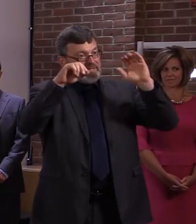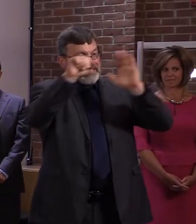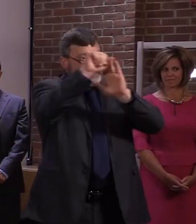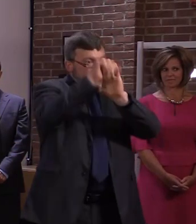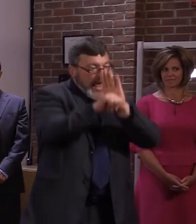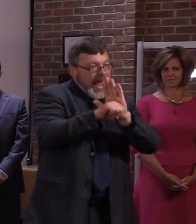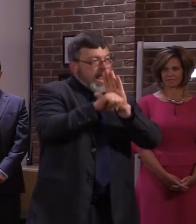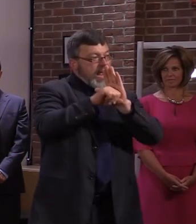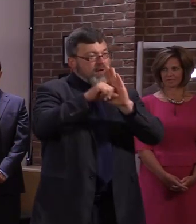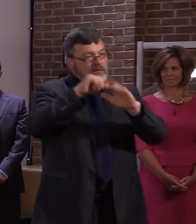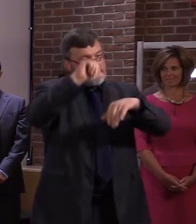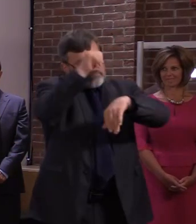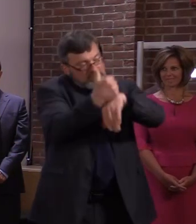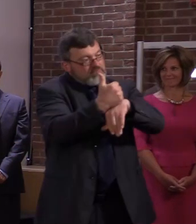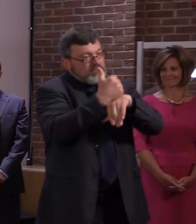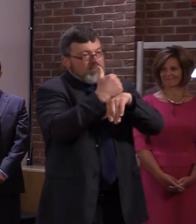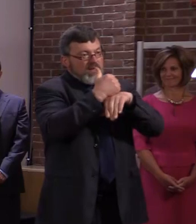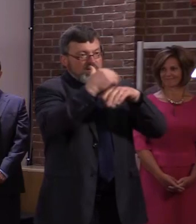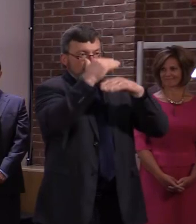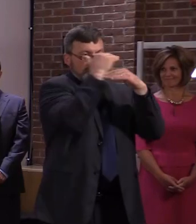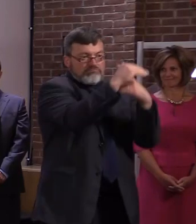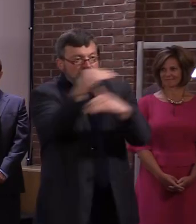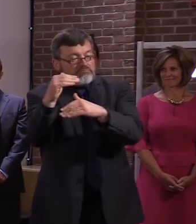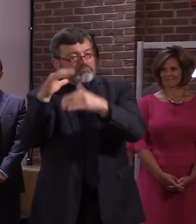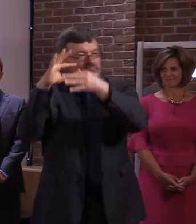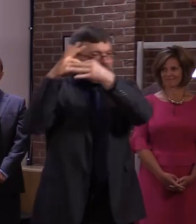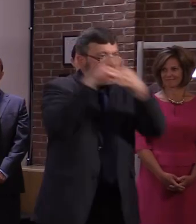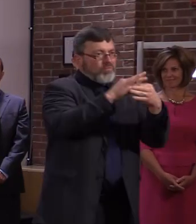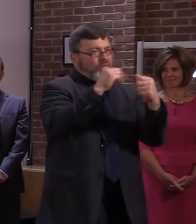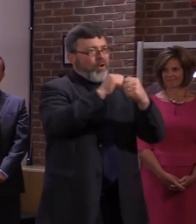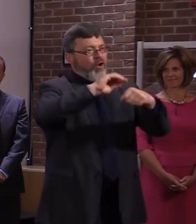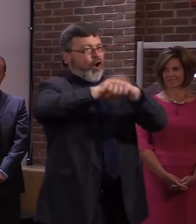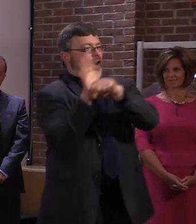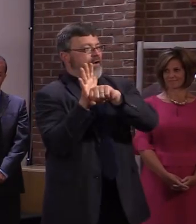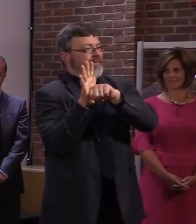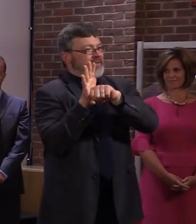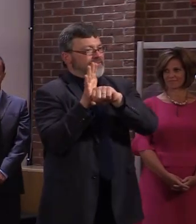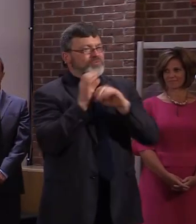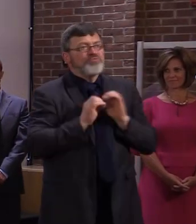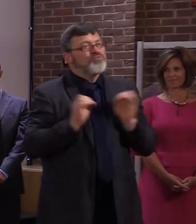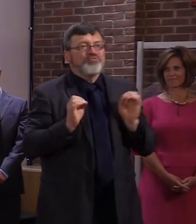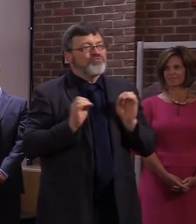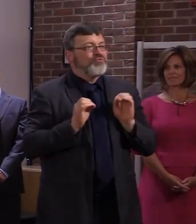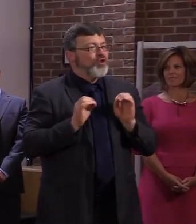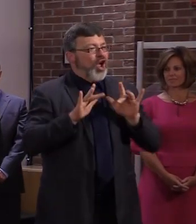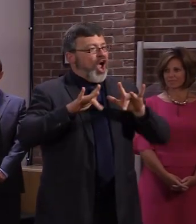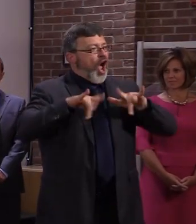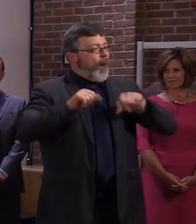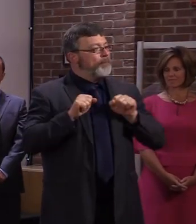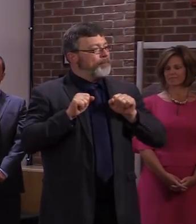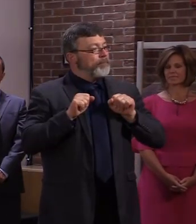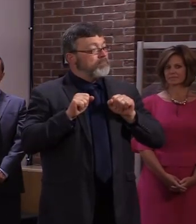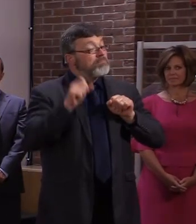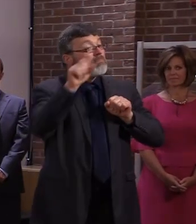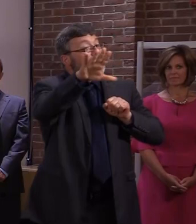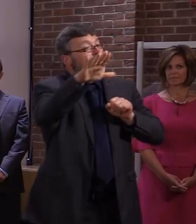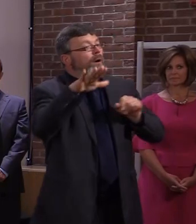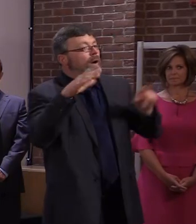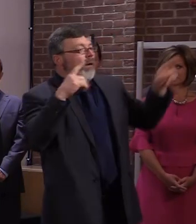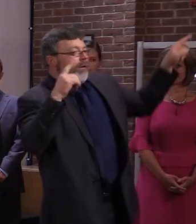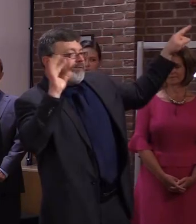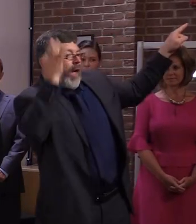restrictions. None. So unless there's a federal requirement in place, like for public transportation or long-term